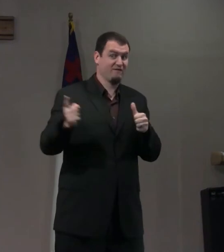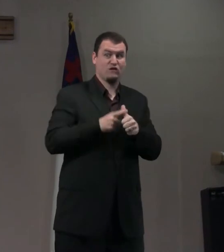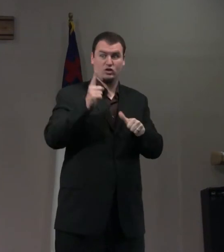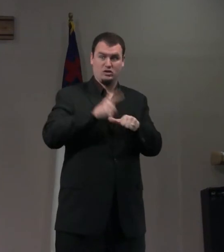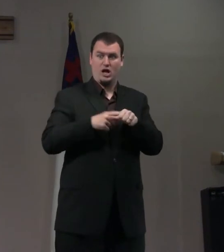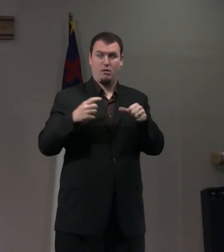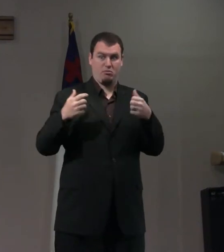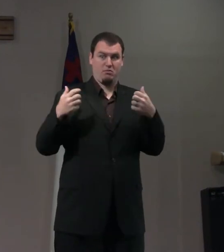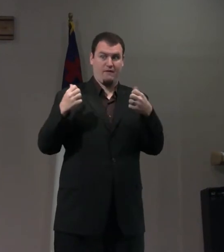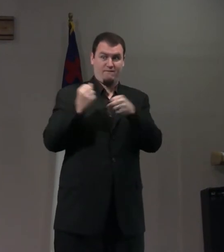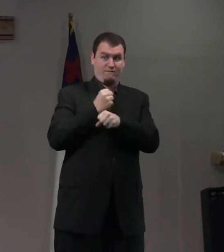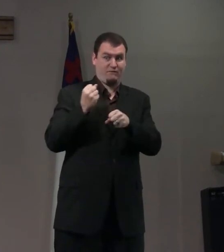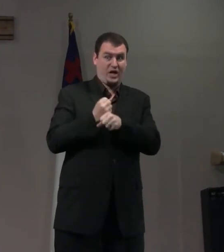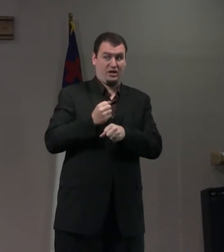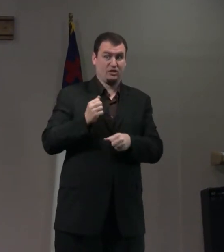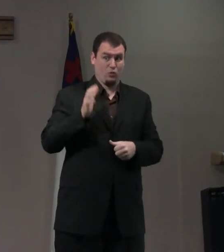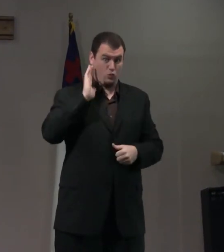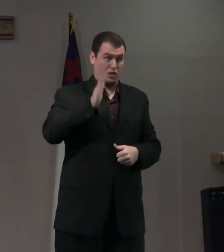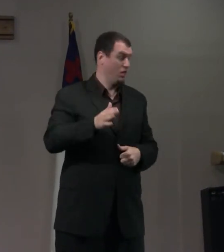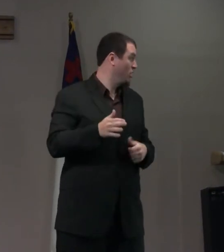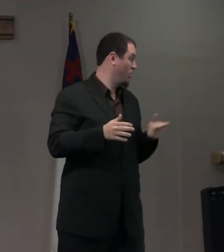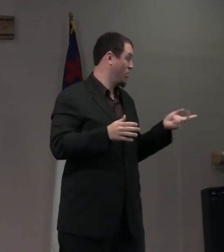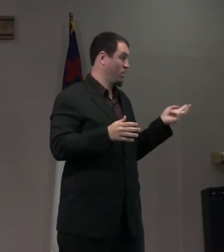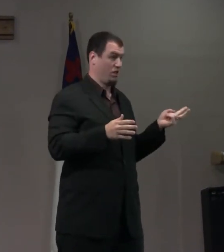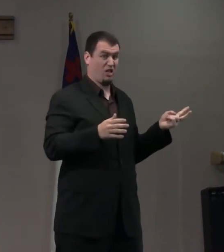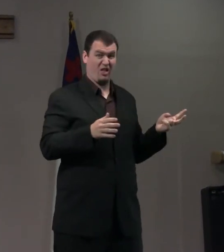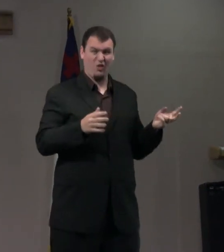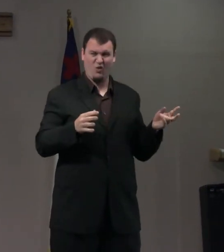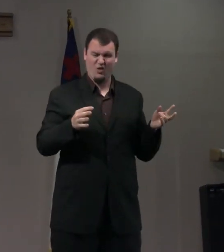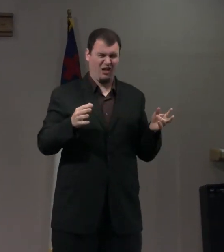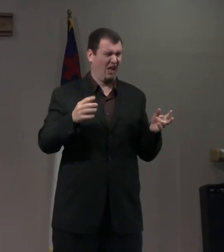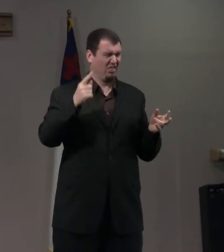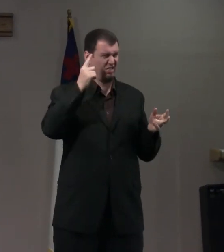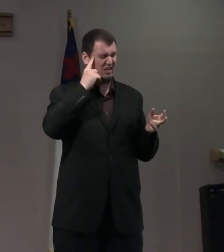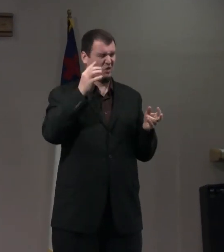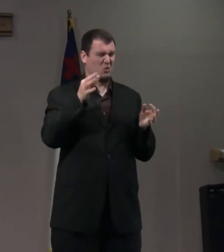this fight is going to be the first fight between them.